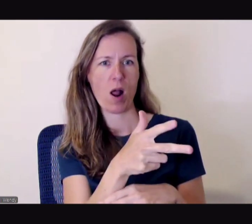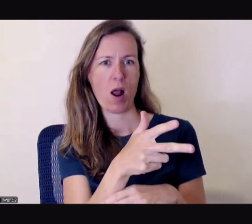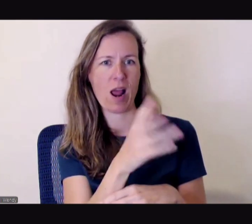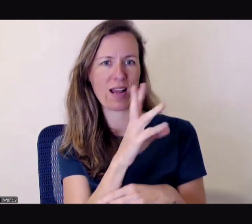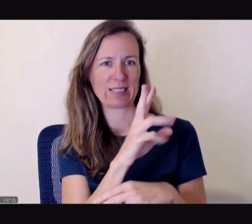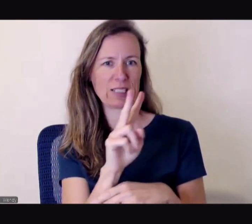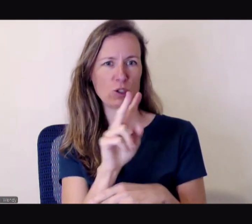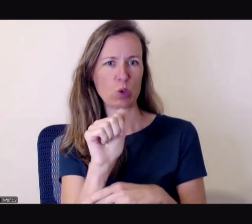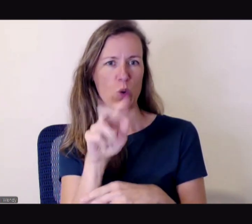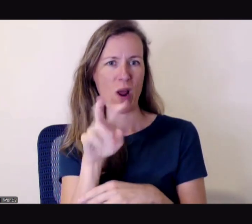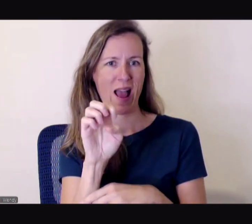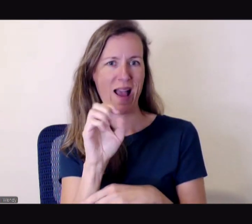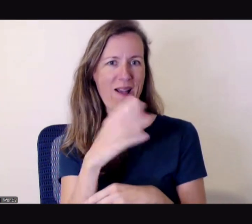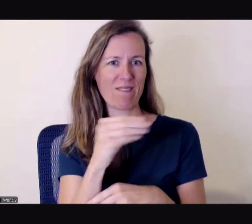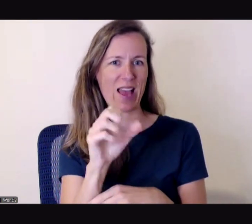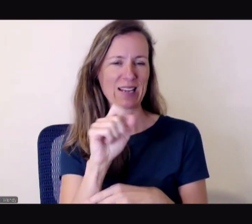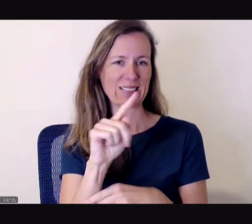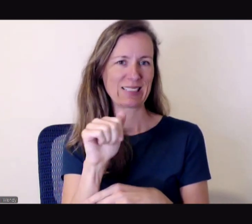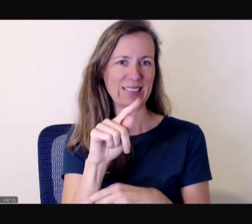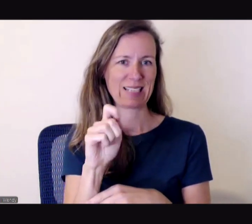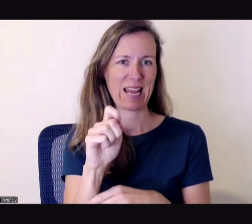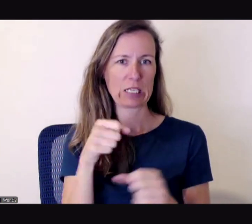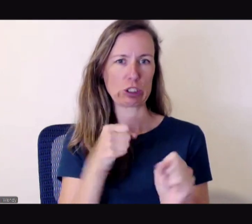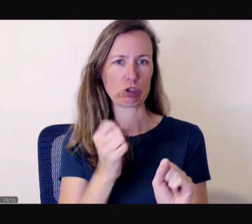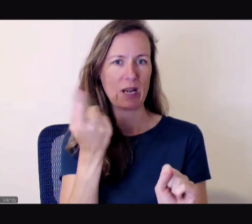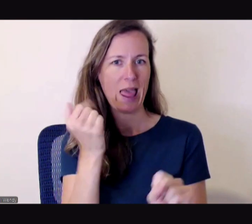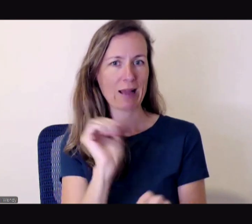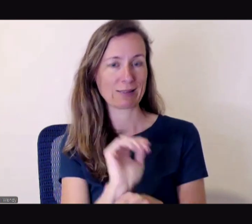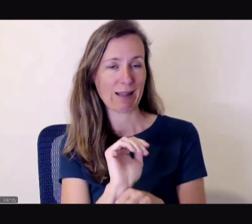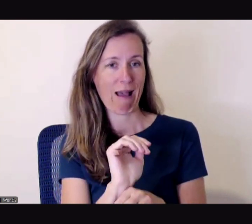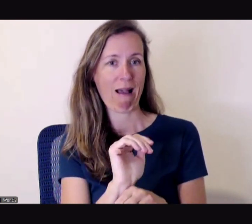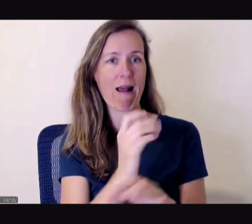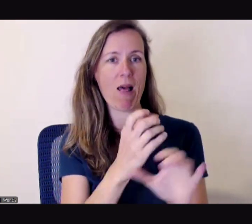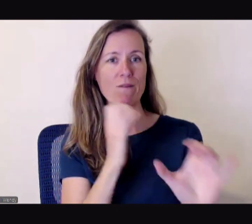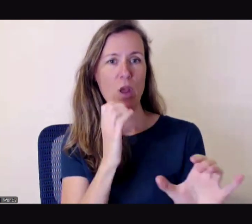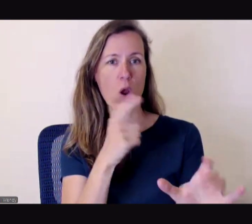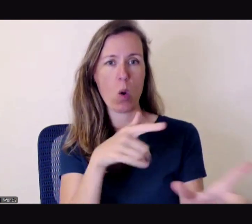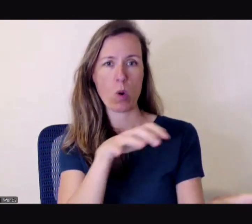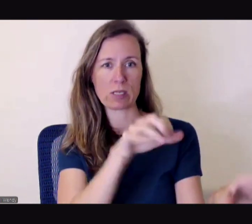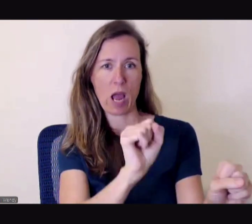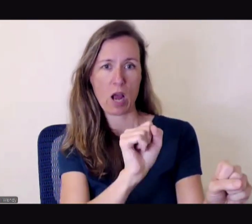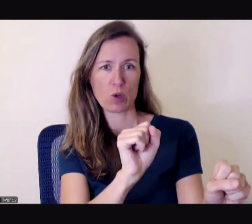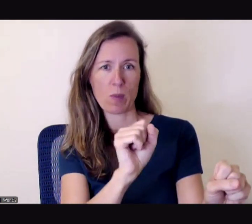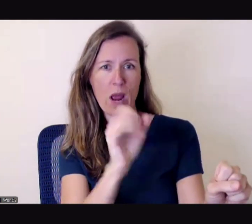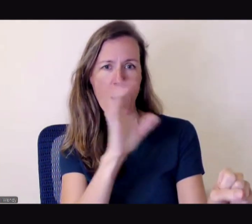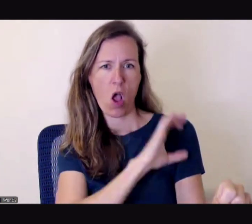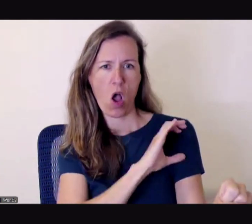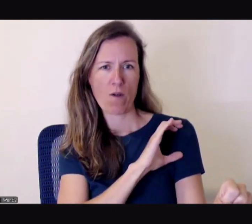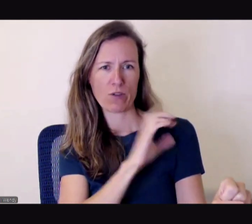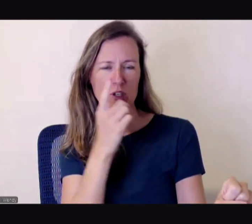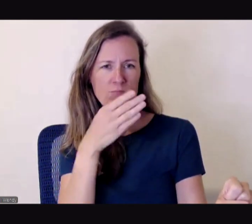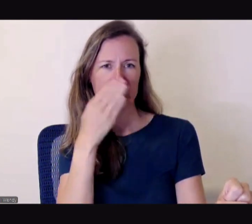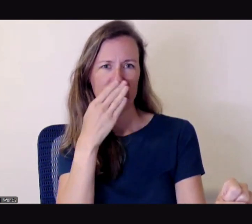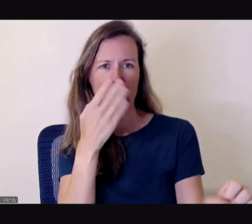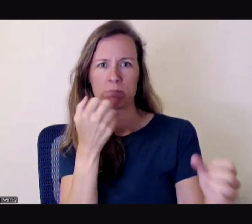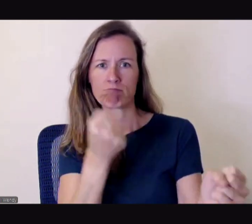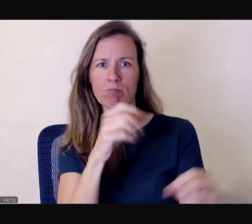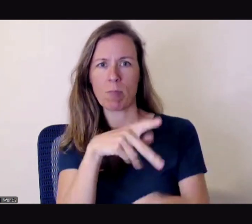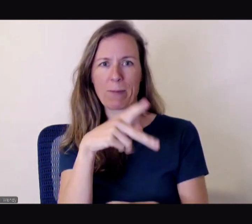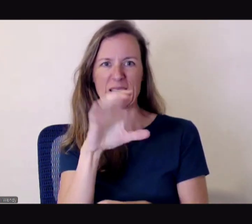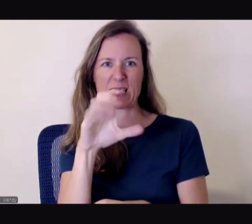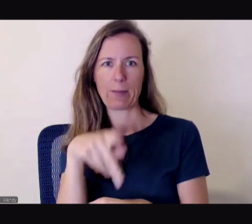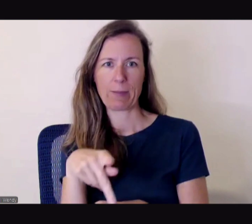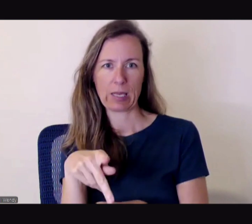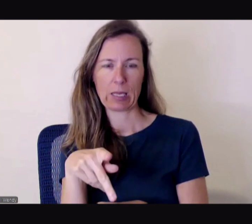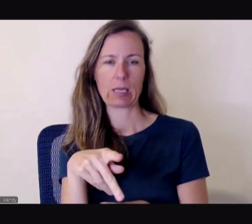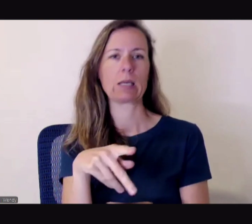of PCP coming from the vehicle. 2 gentlemen were found to be in possession of cigarettes